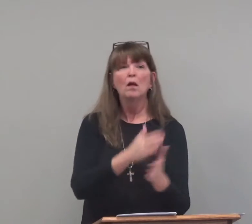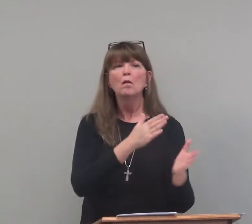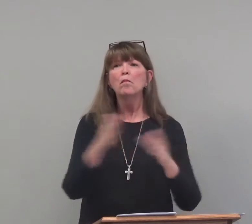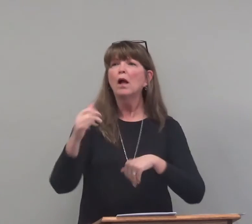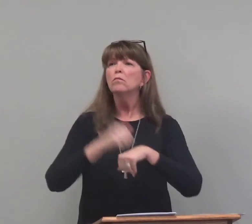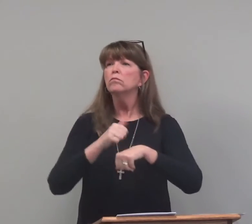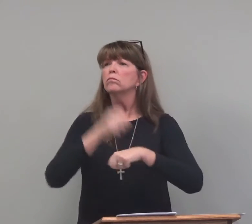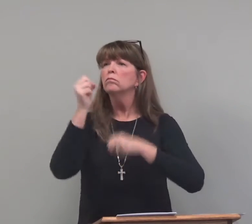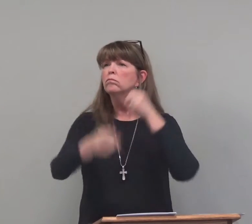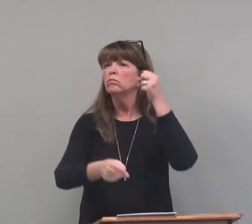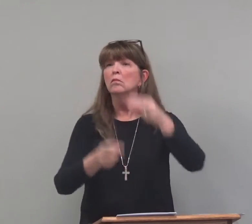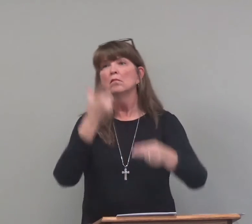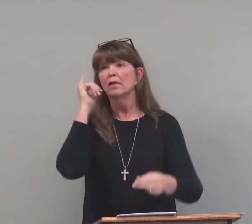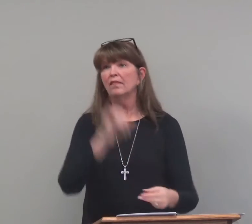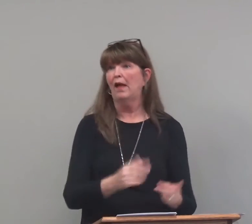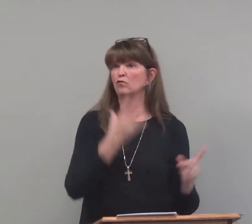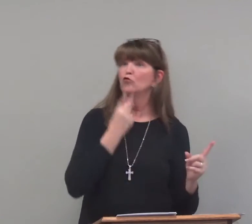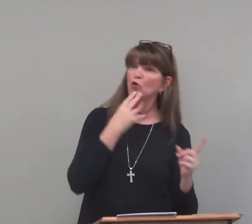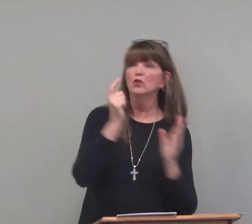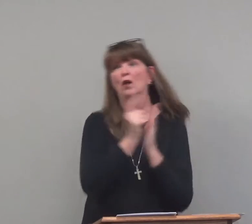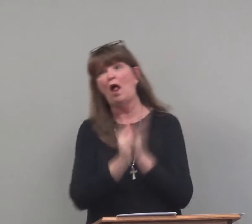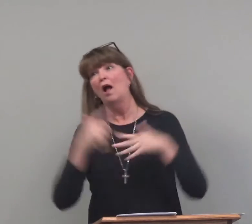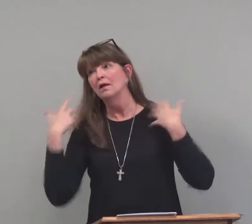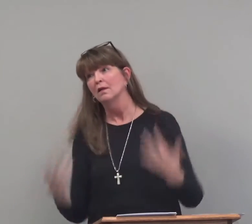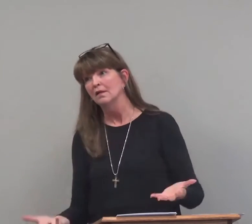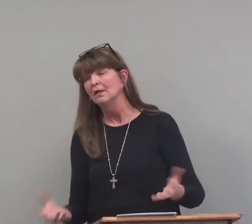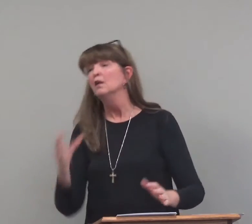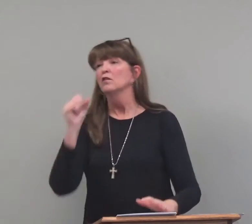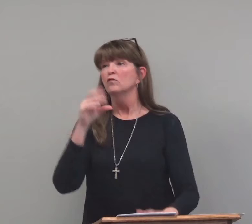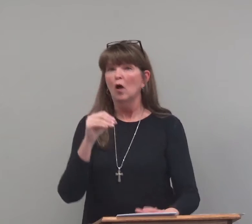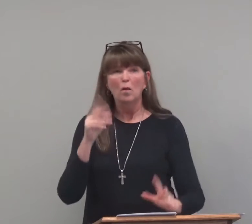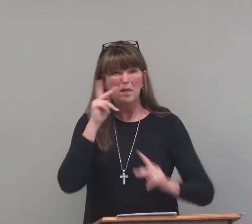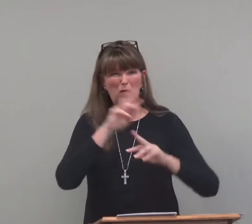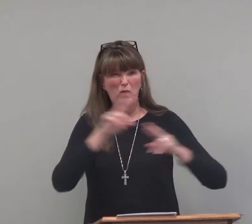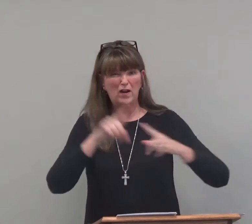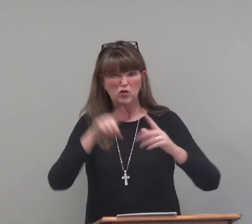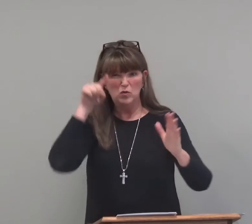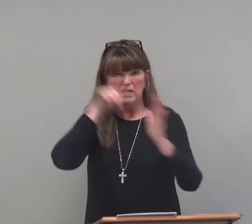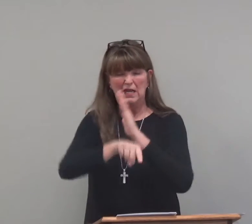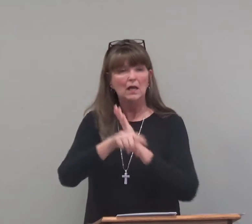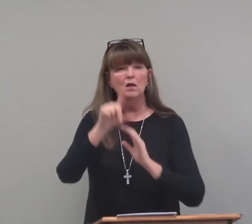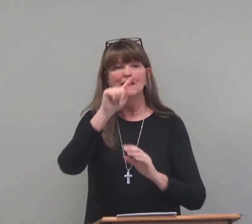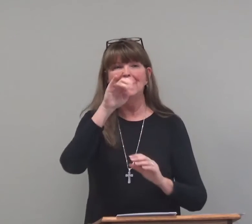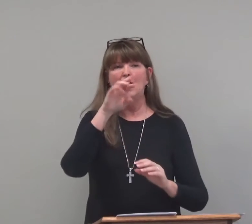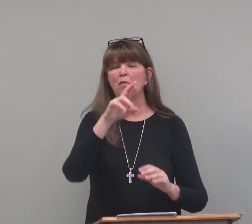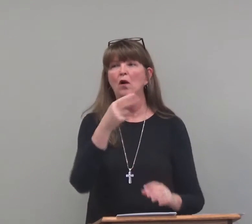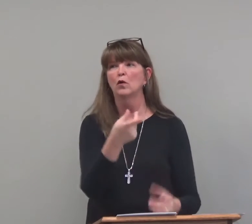out that she was pregnant and unmarried, then they would stone her. That, again, was Jewish law. They were ready to kill